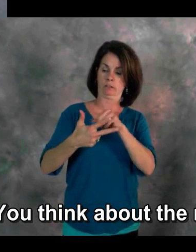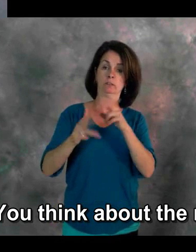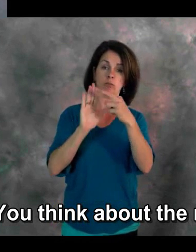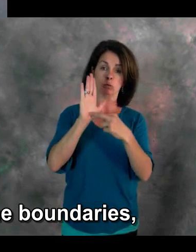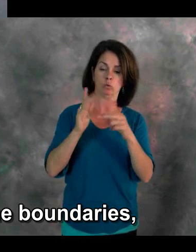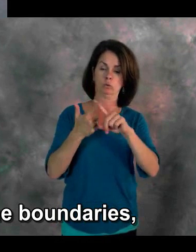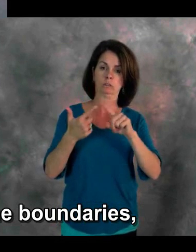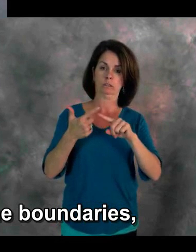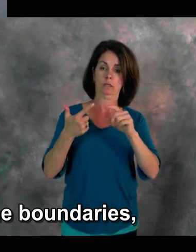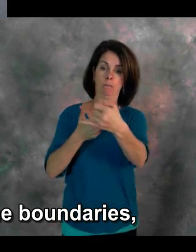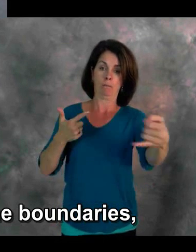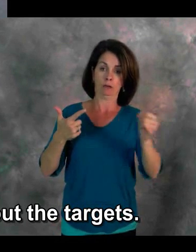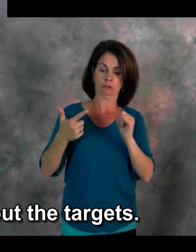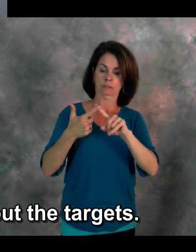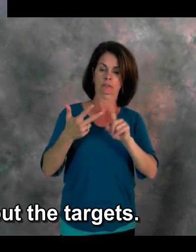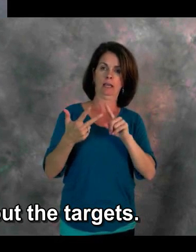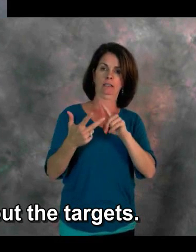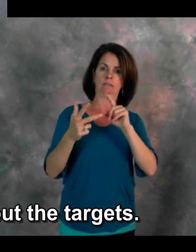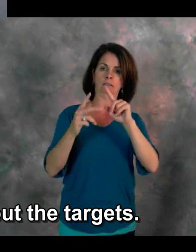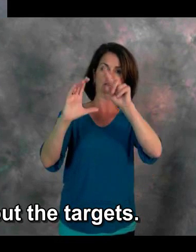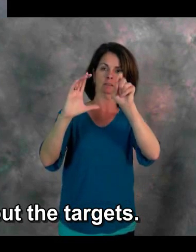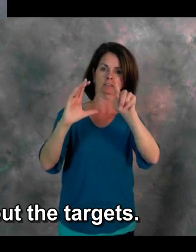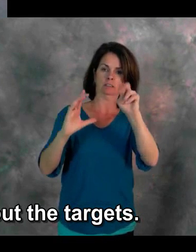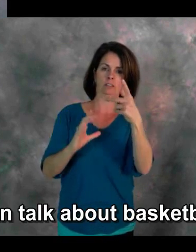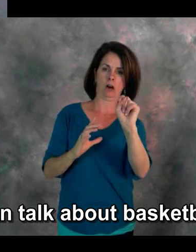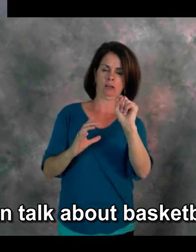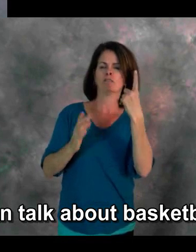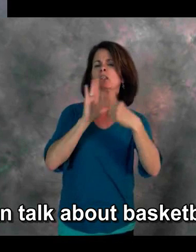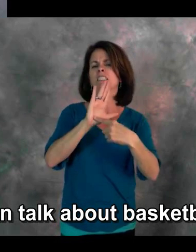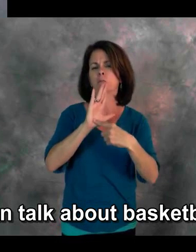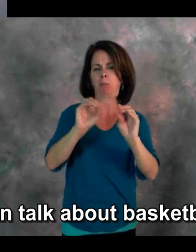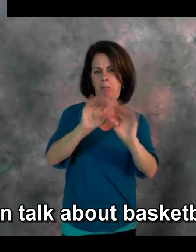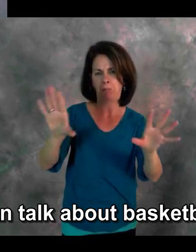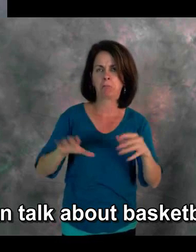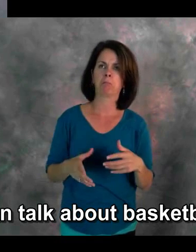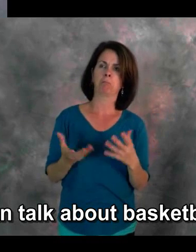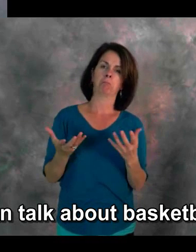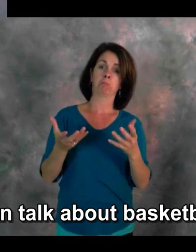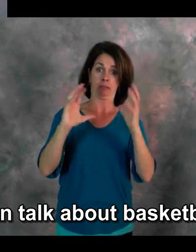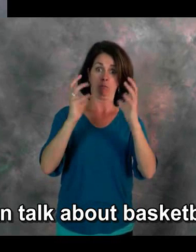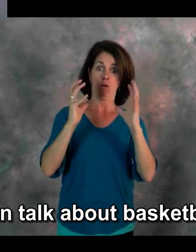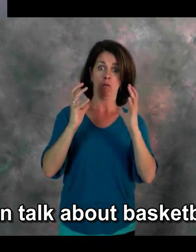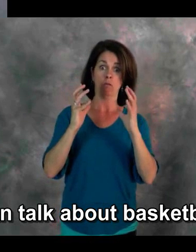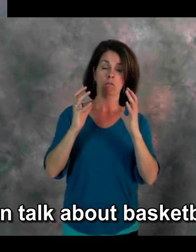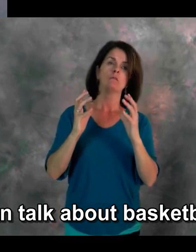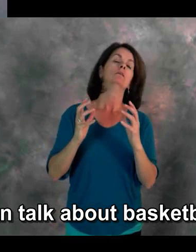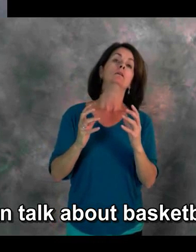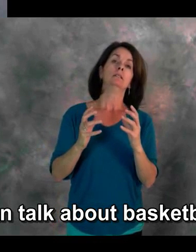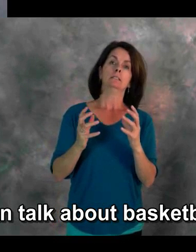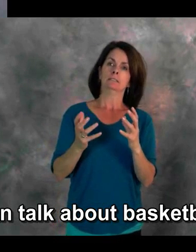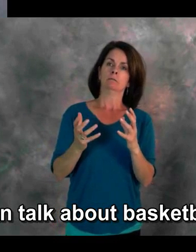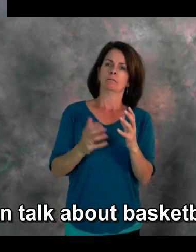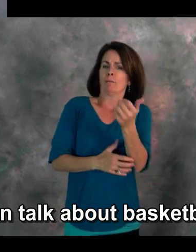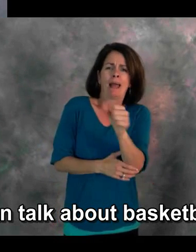rules, you think about the boundaries, and you think about the targets. So for an easy example, we can talk about basketball.